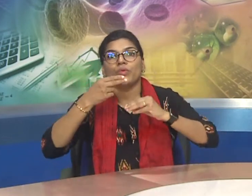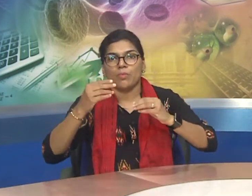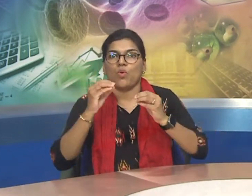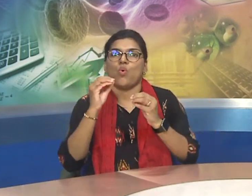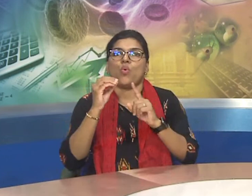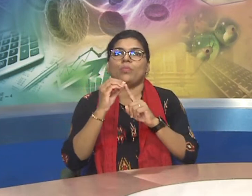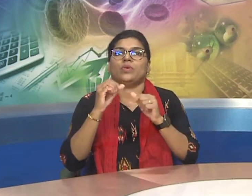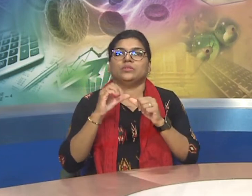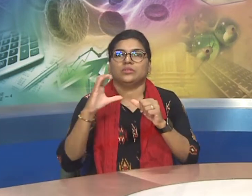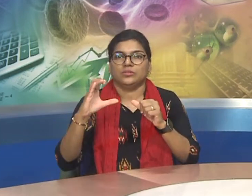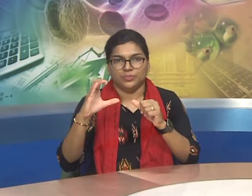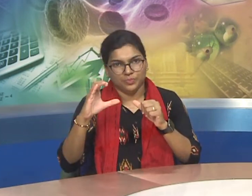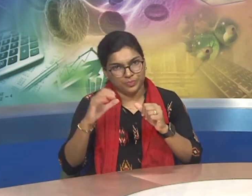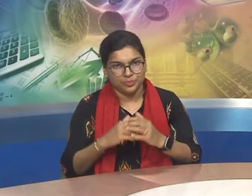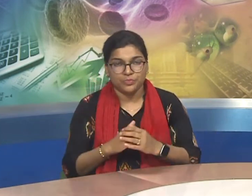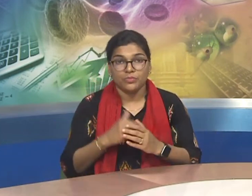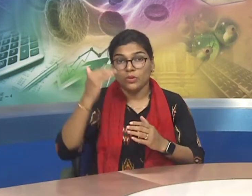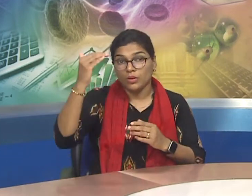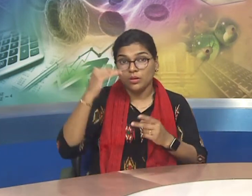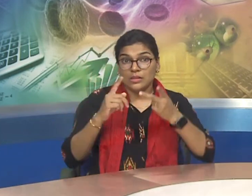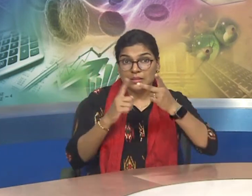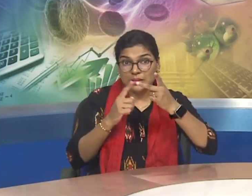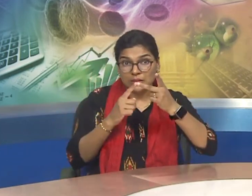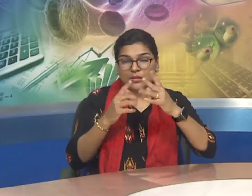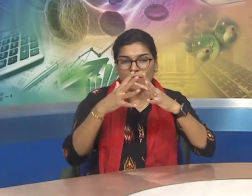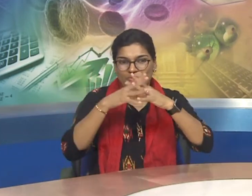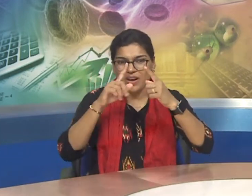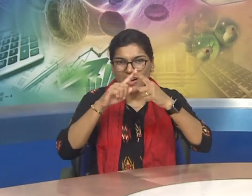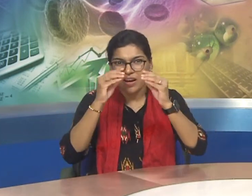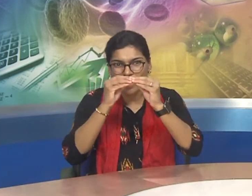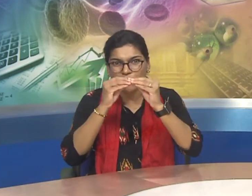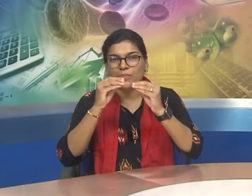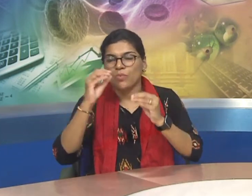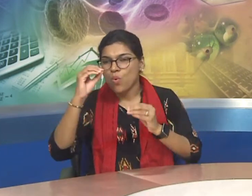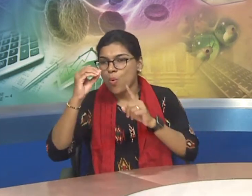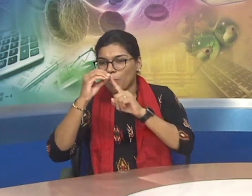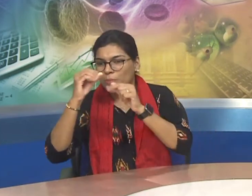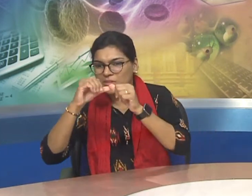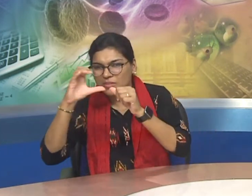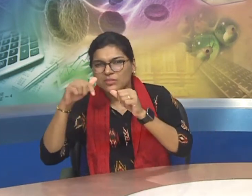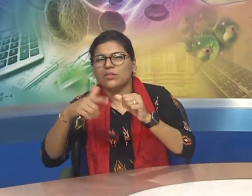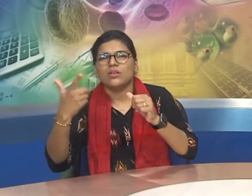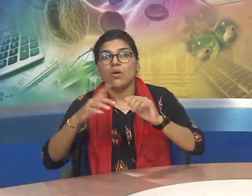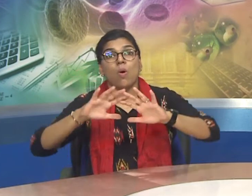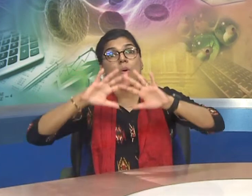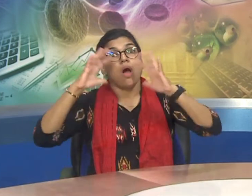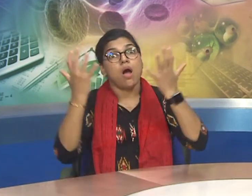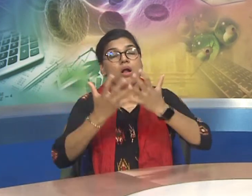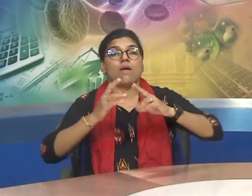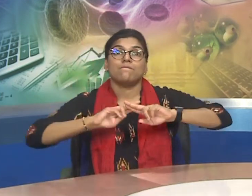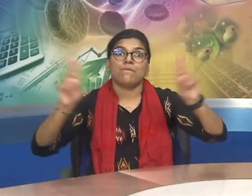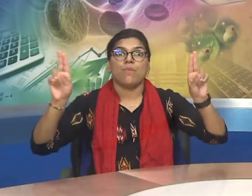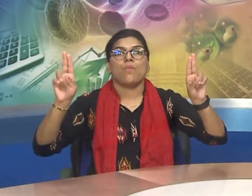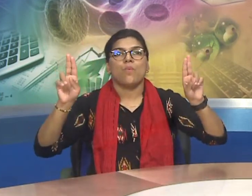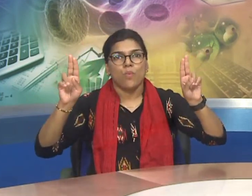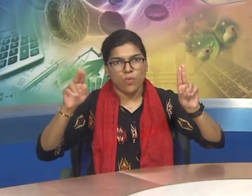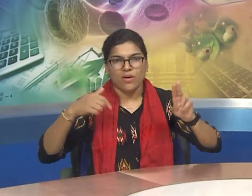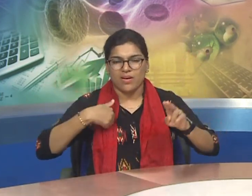what we call as web OPAC. So it is an